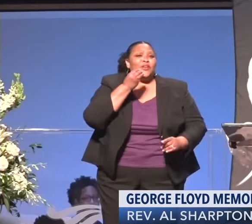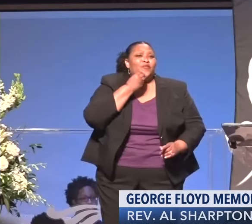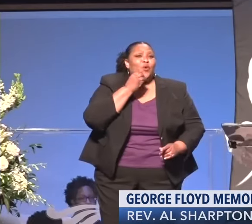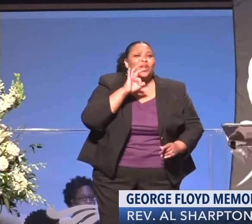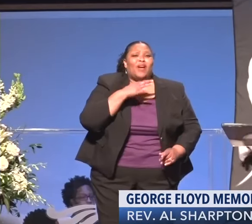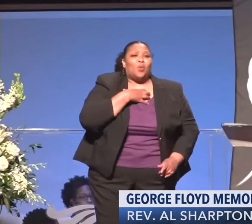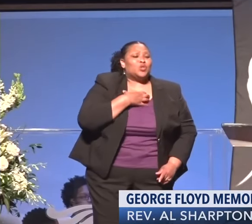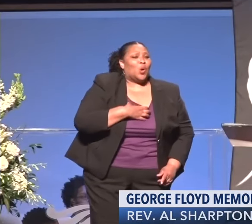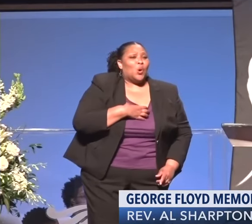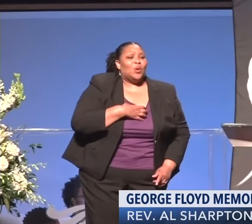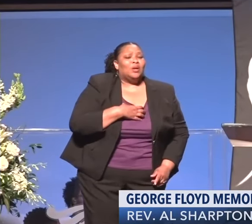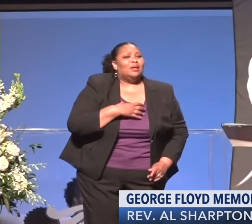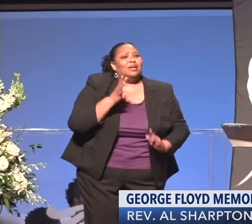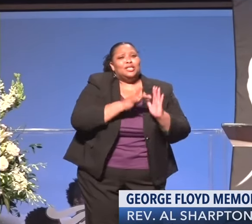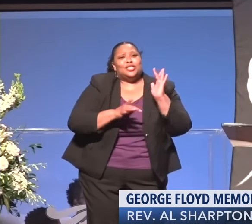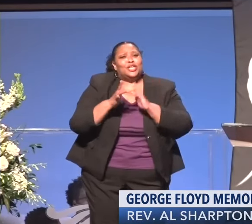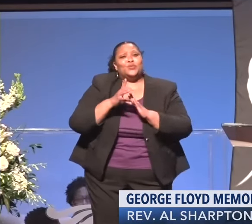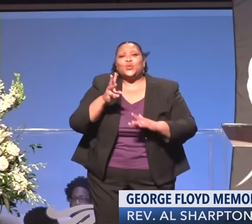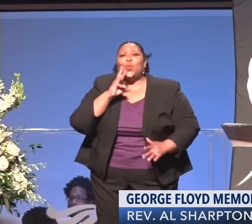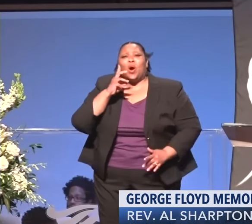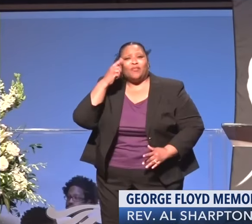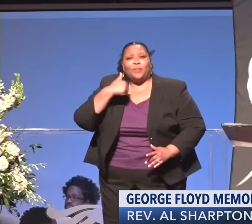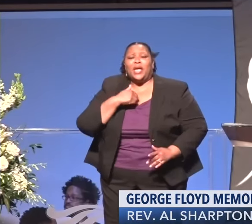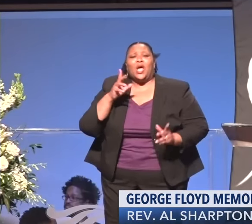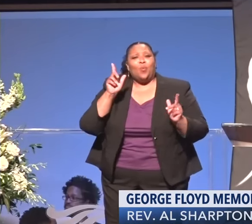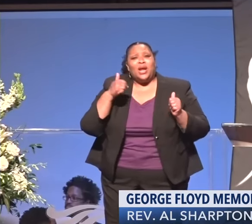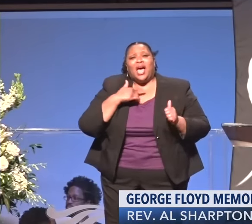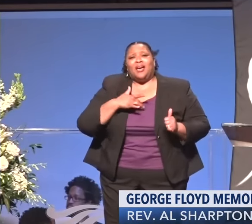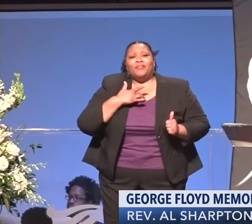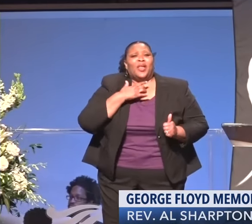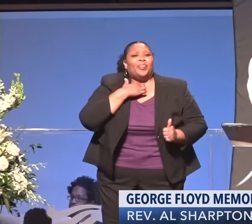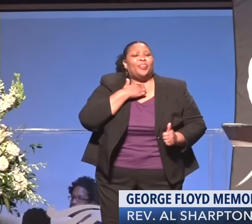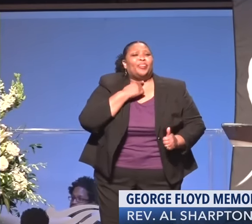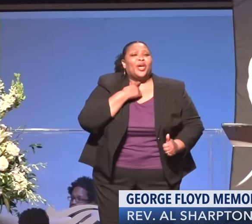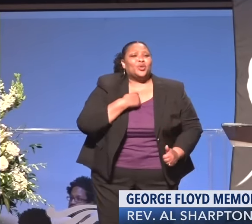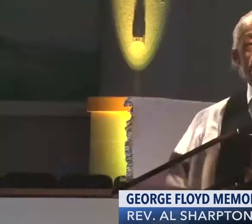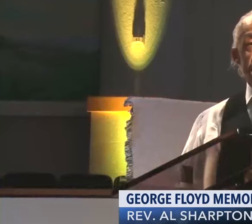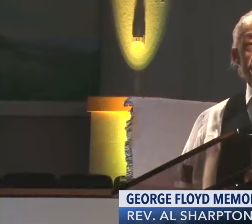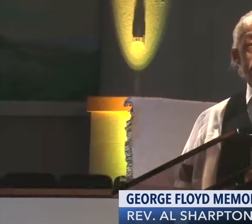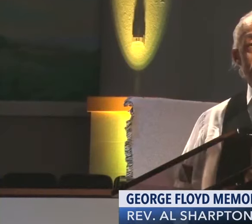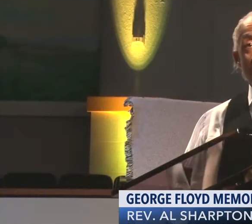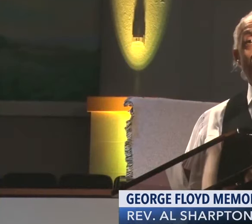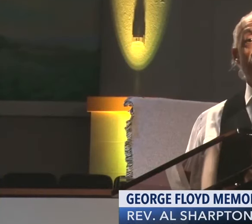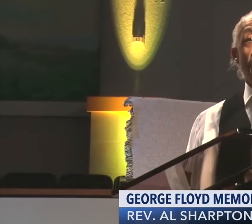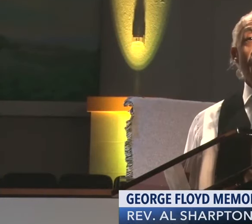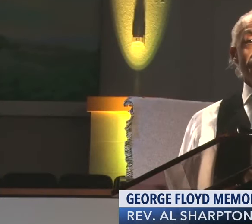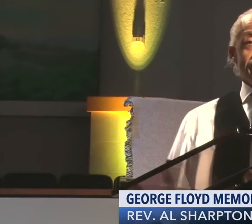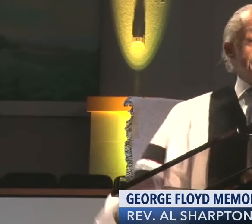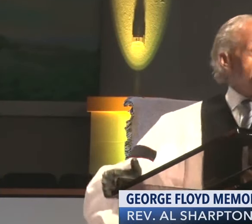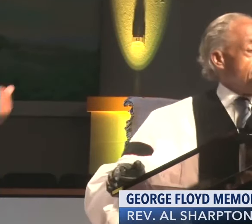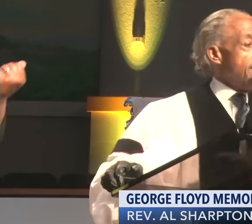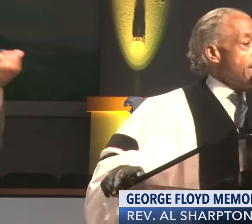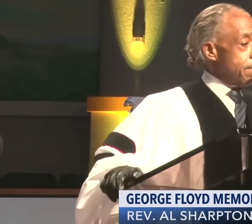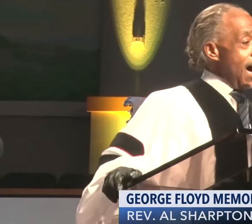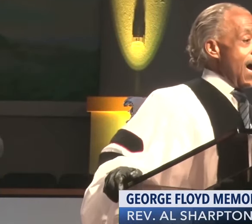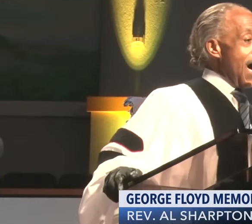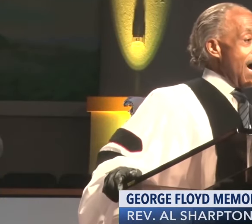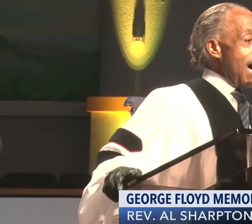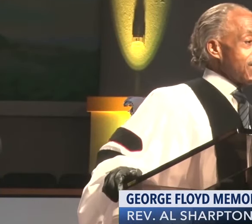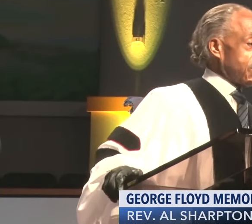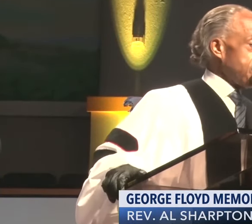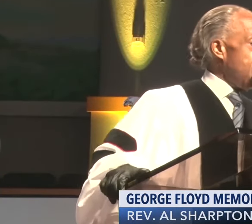hungry. He been watered when I was thirsty. He's my rock,